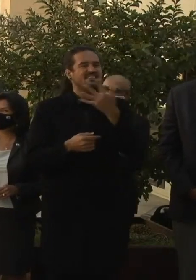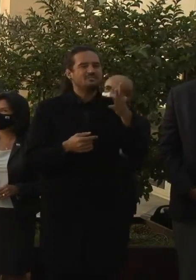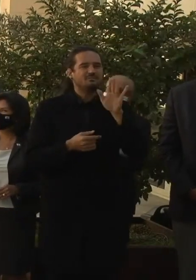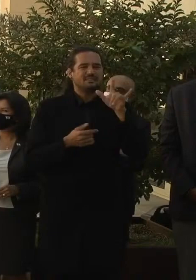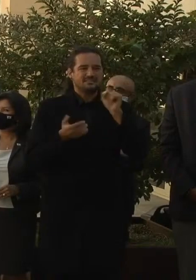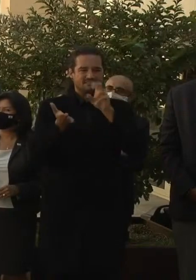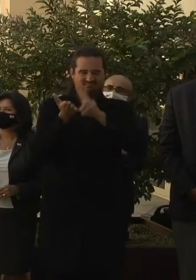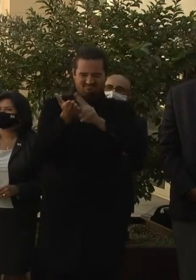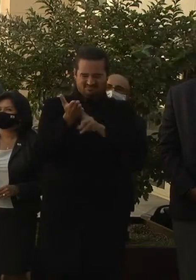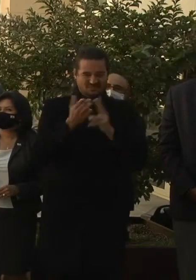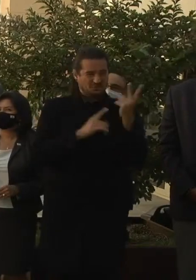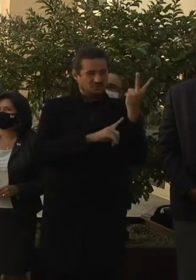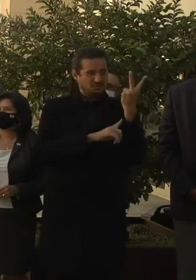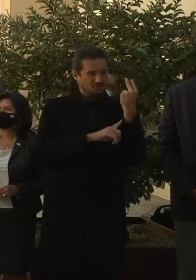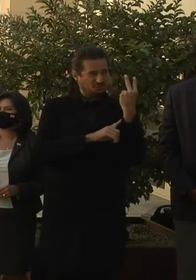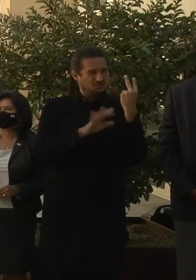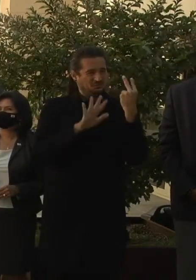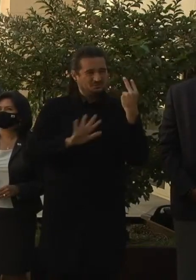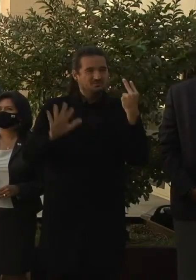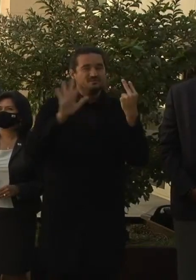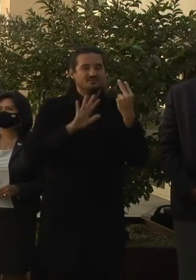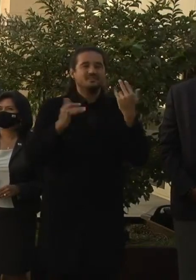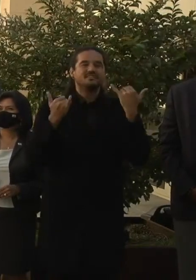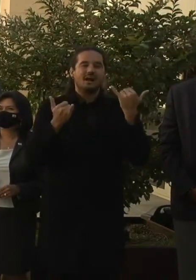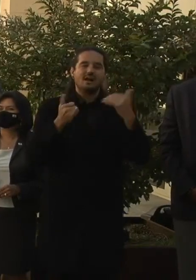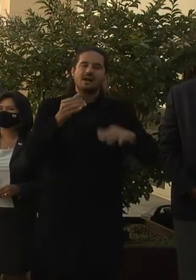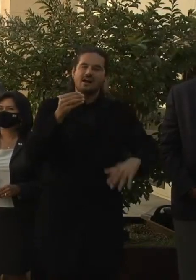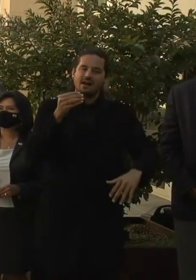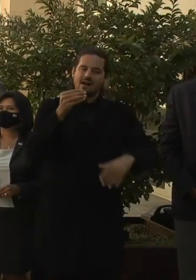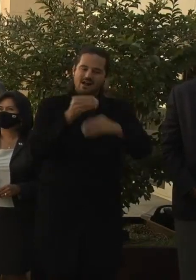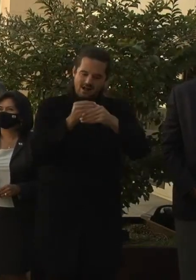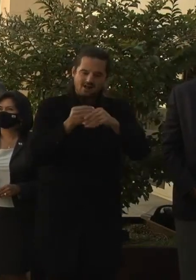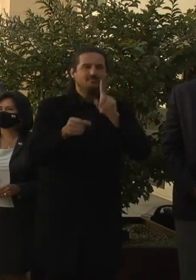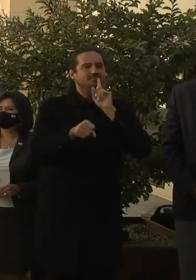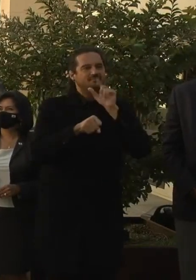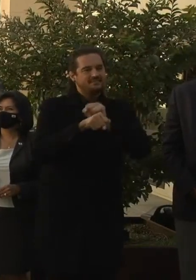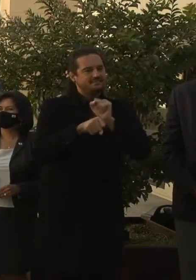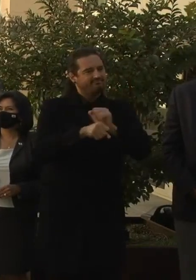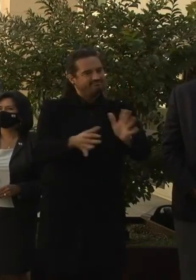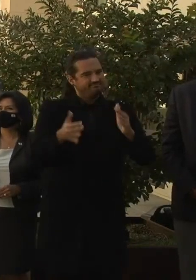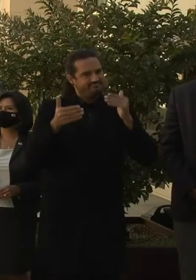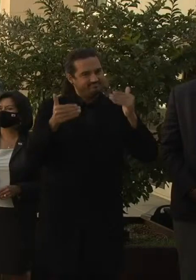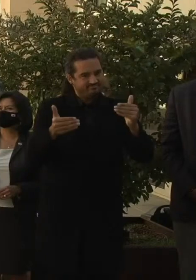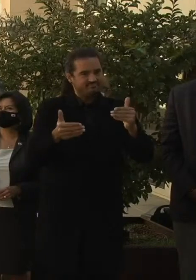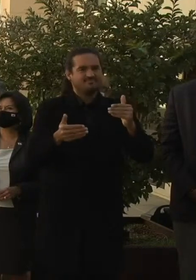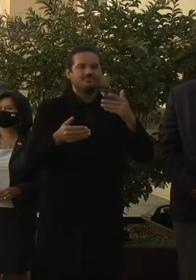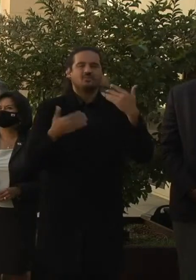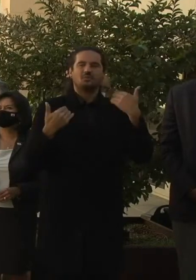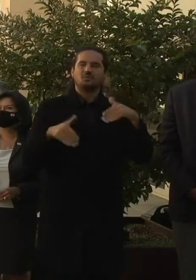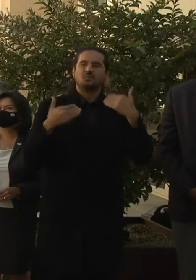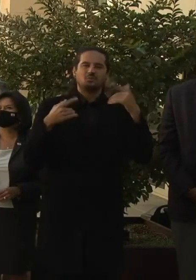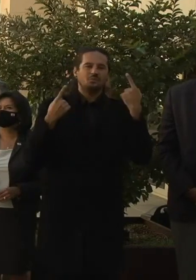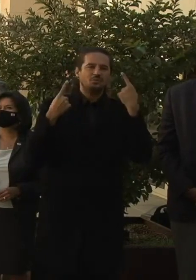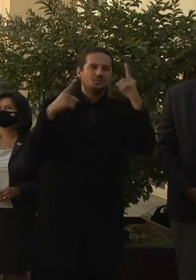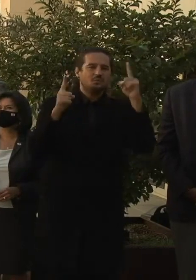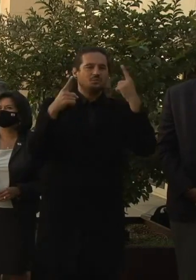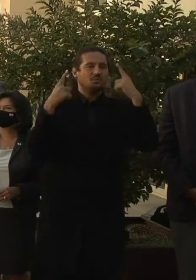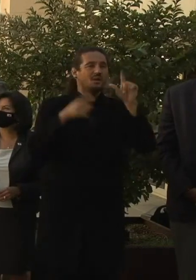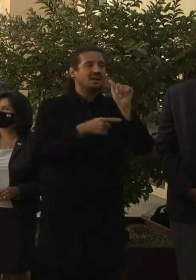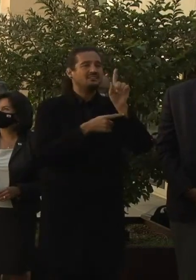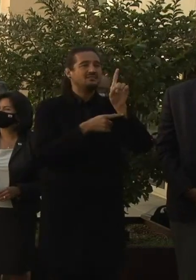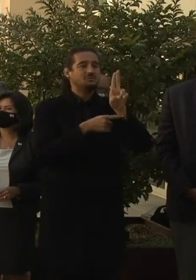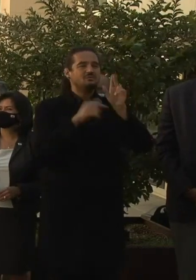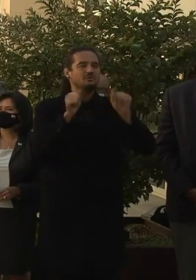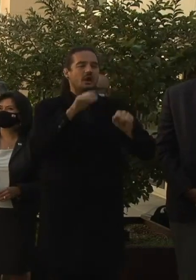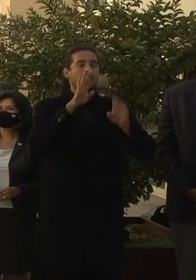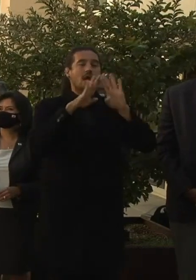years ago. And now we're putting it to use. We're actually seeing remarkable success with our new ADU efforts, now we're backing them up with